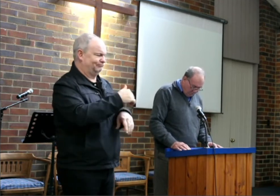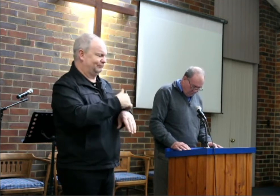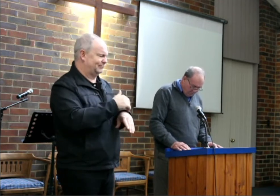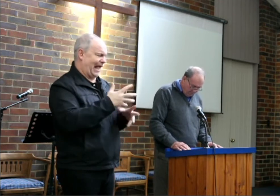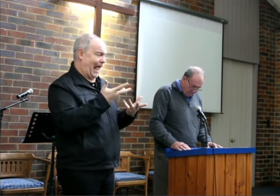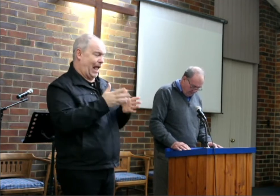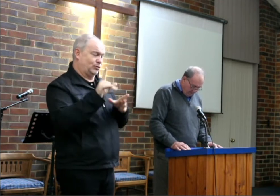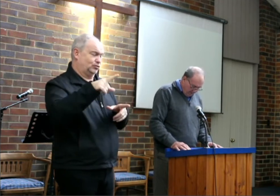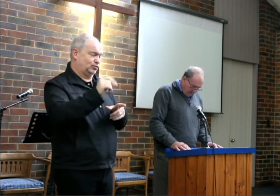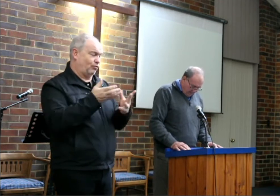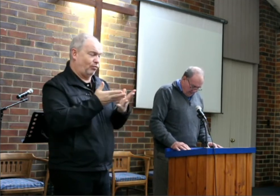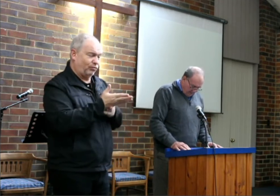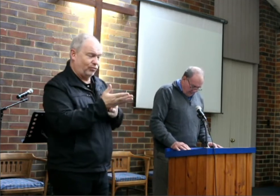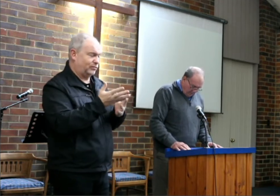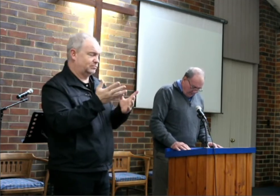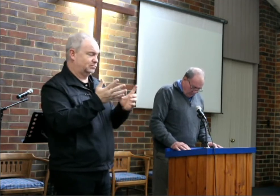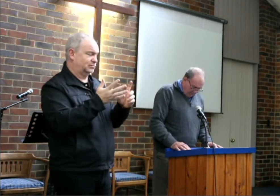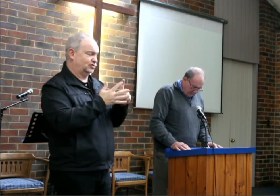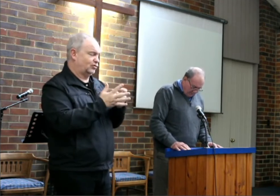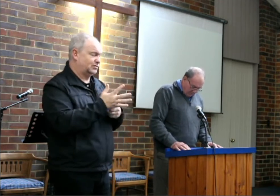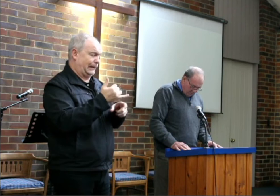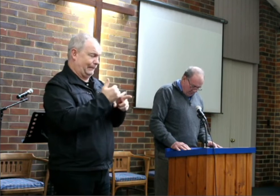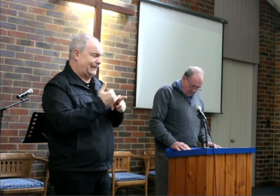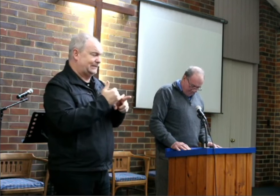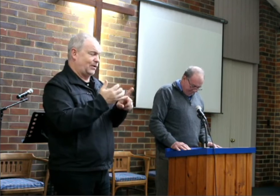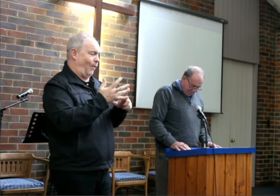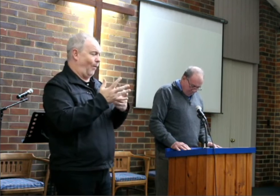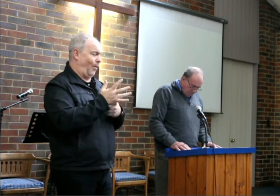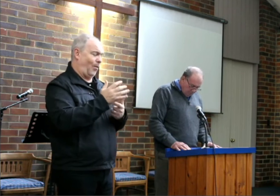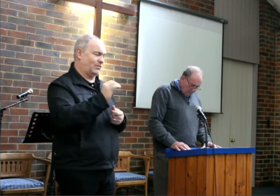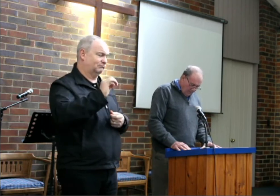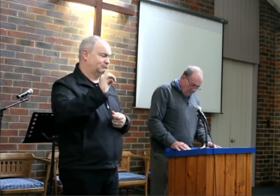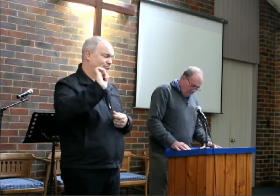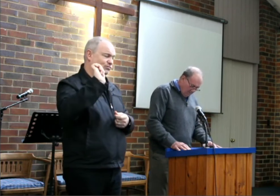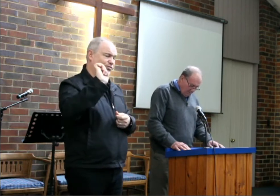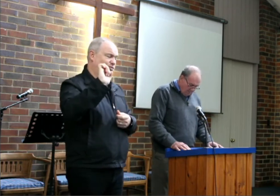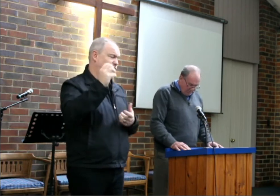means you choose, whether through medical practitioners